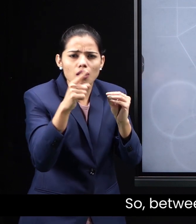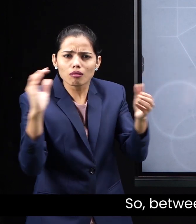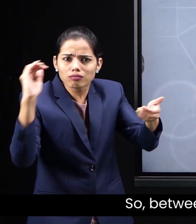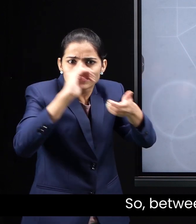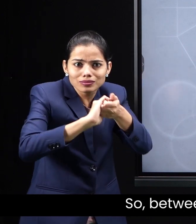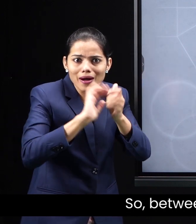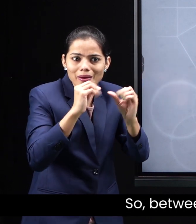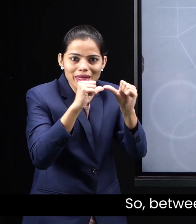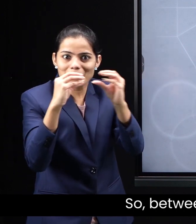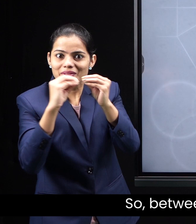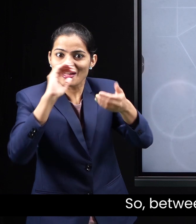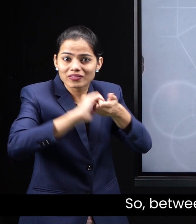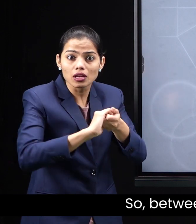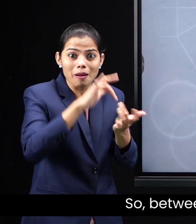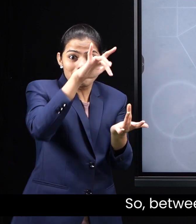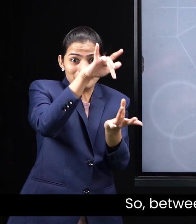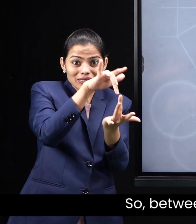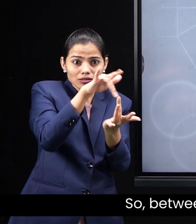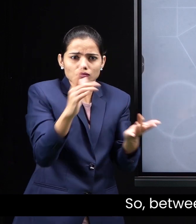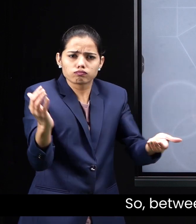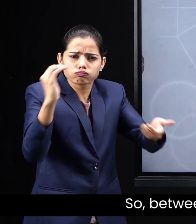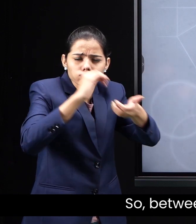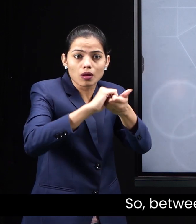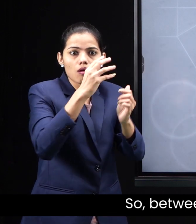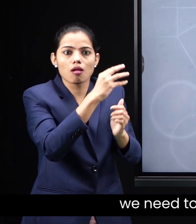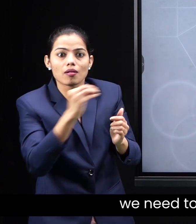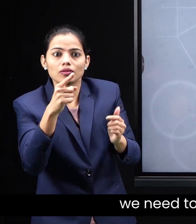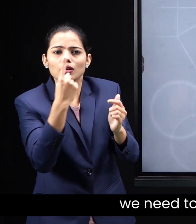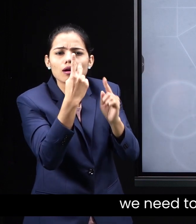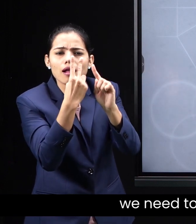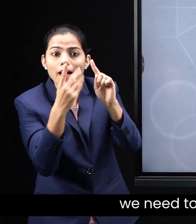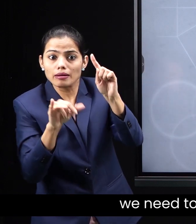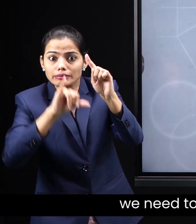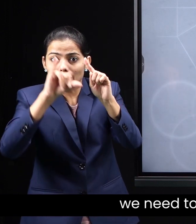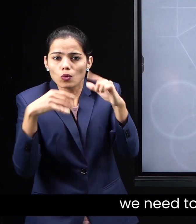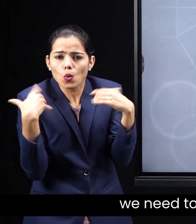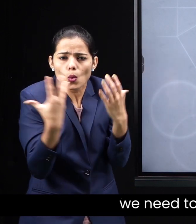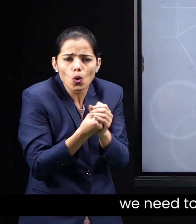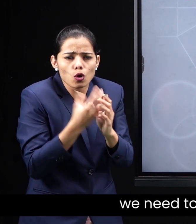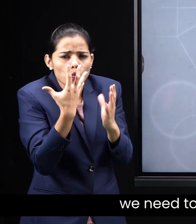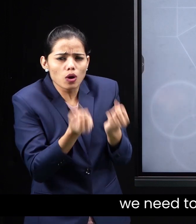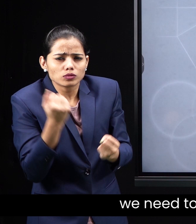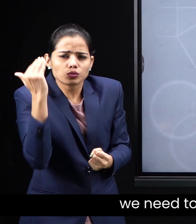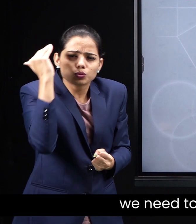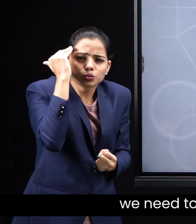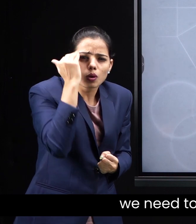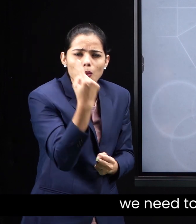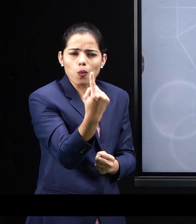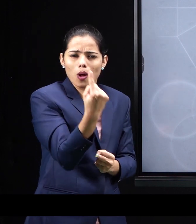So, between the union and the intersection, we need to know one to determine the other